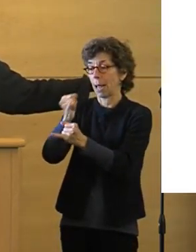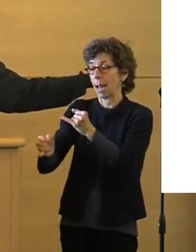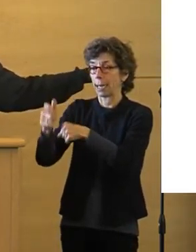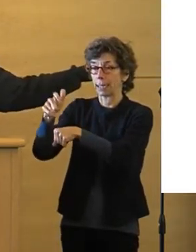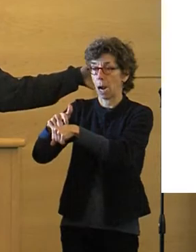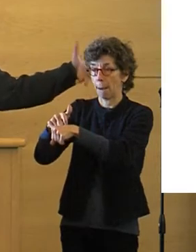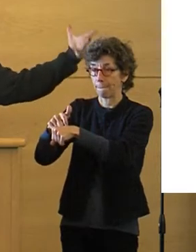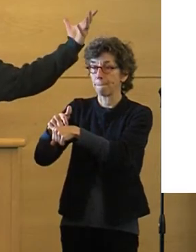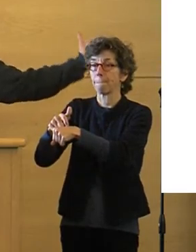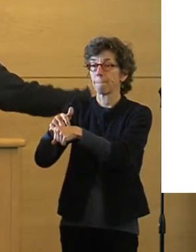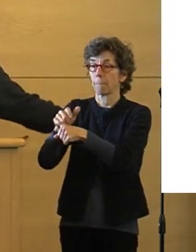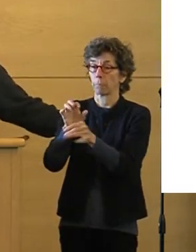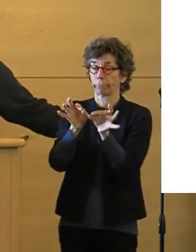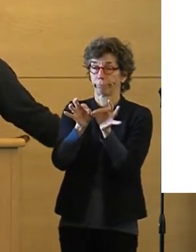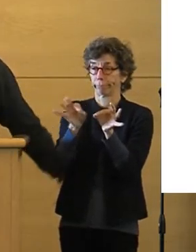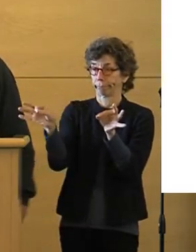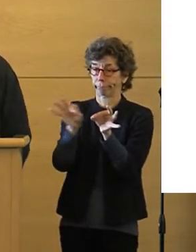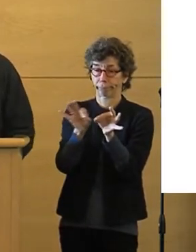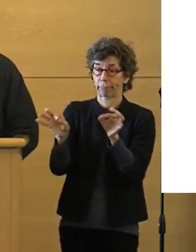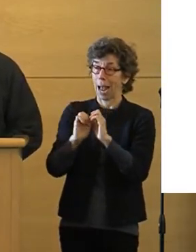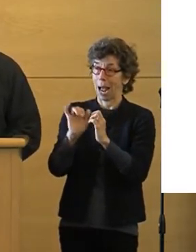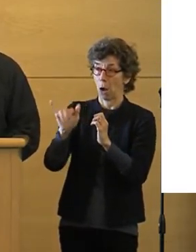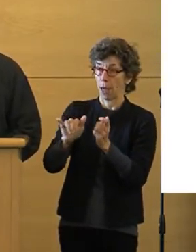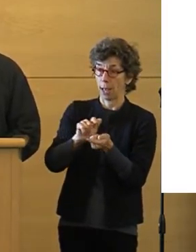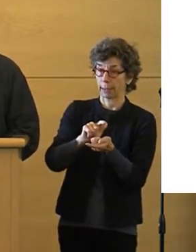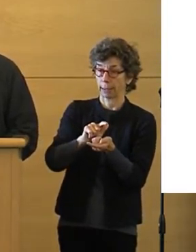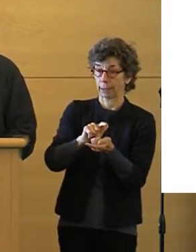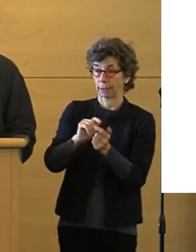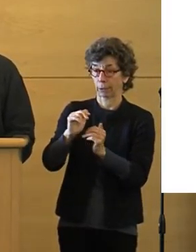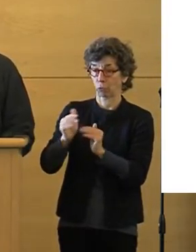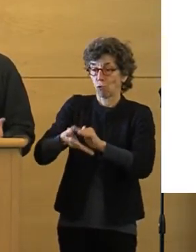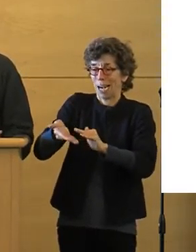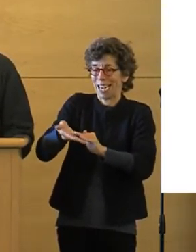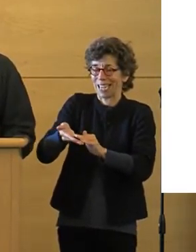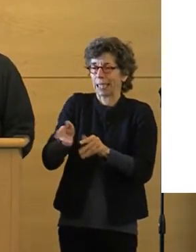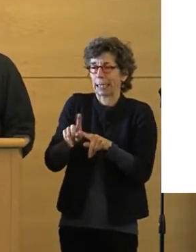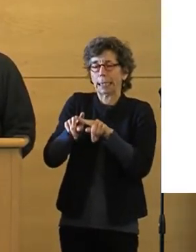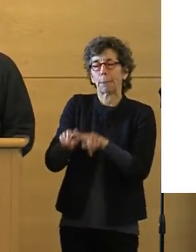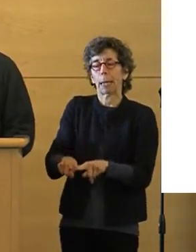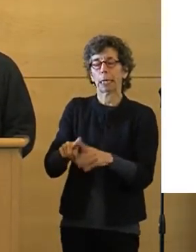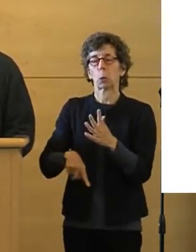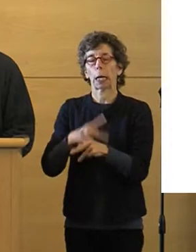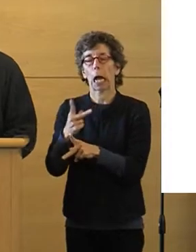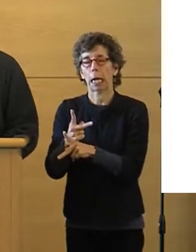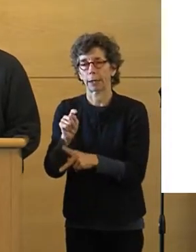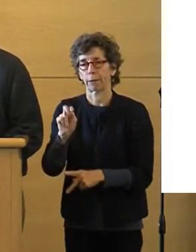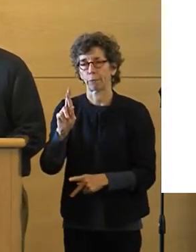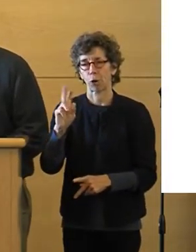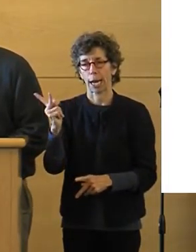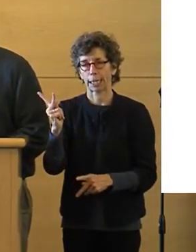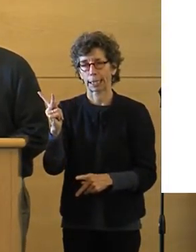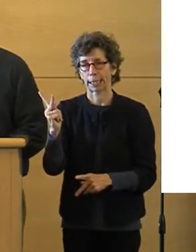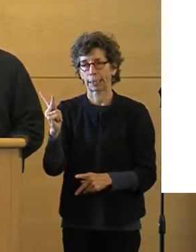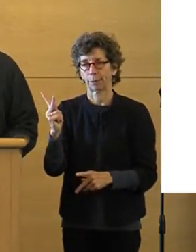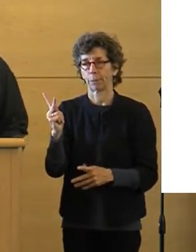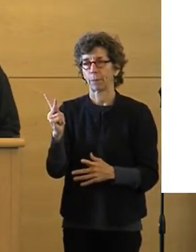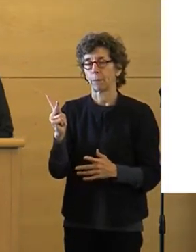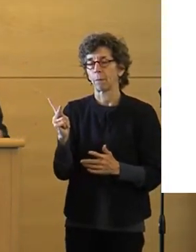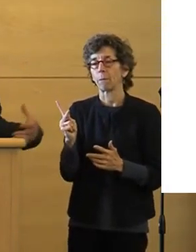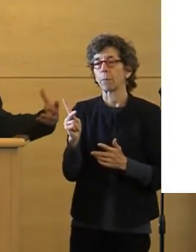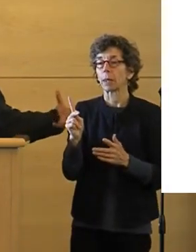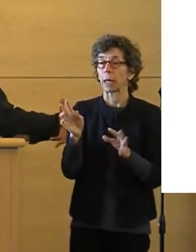And it just looks like this. It's just sort of like a caption file, just plain text file that has a start time,